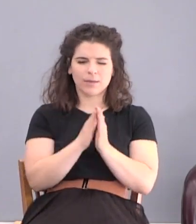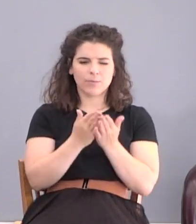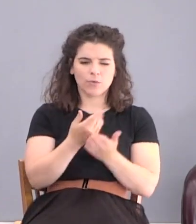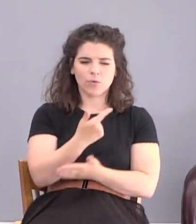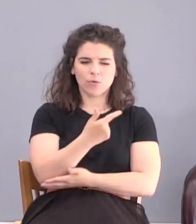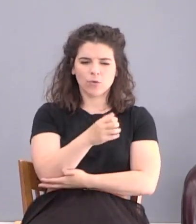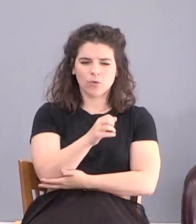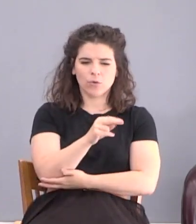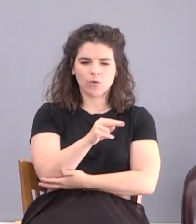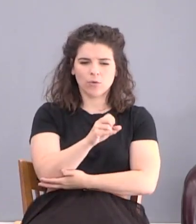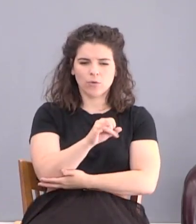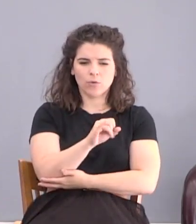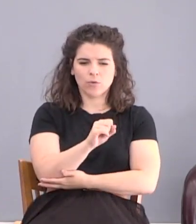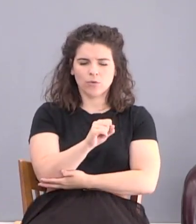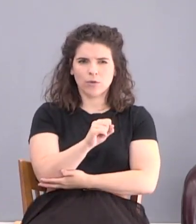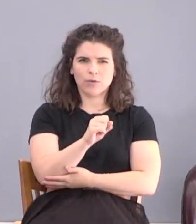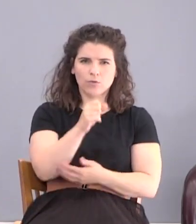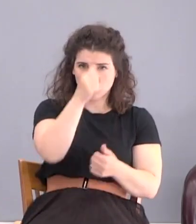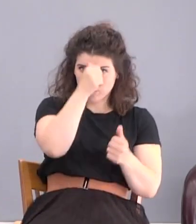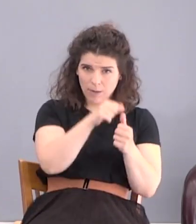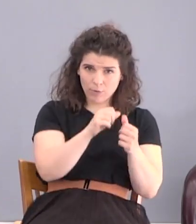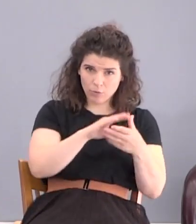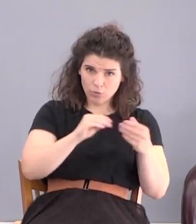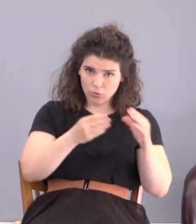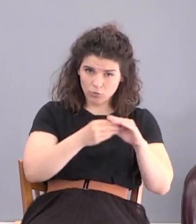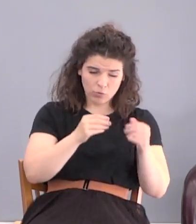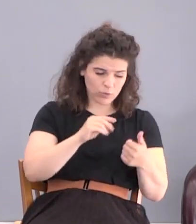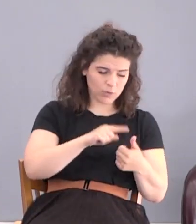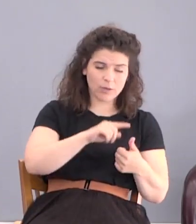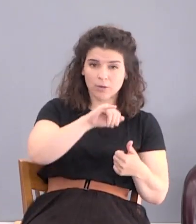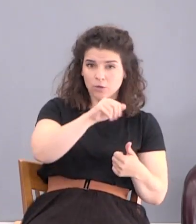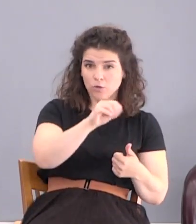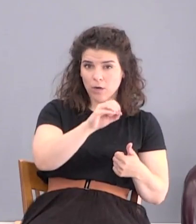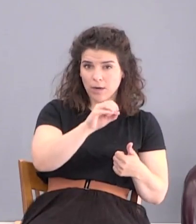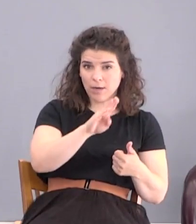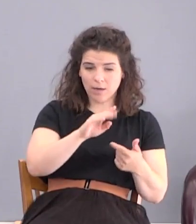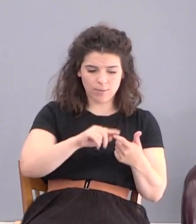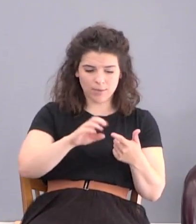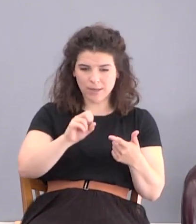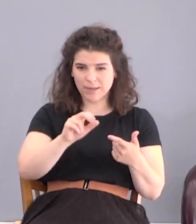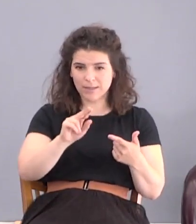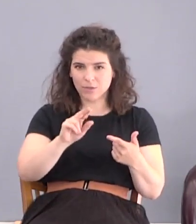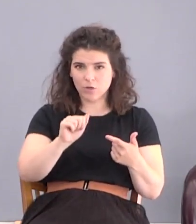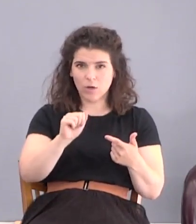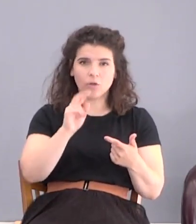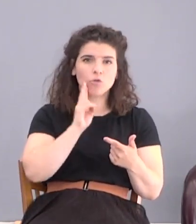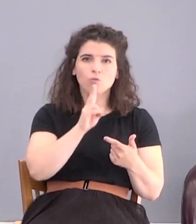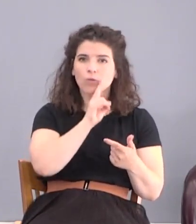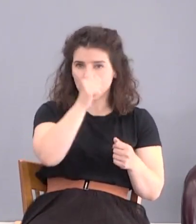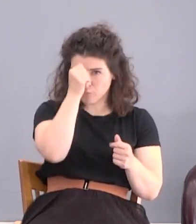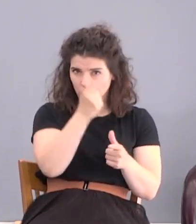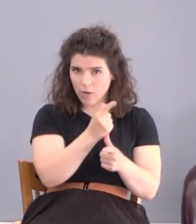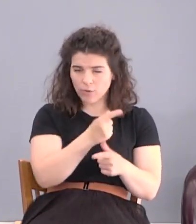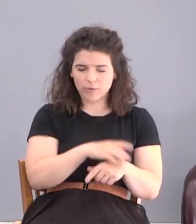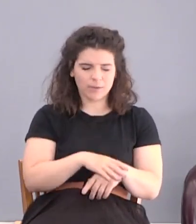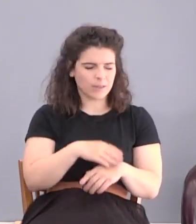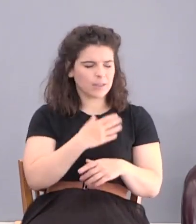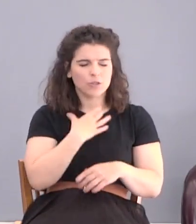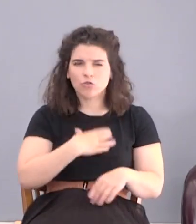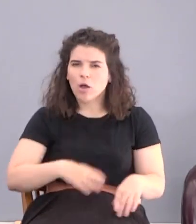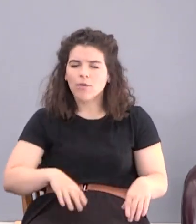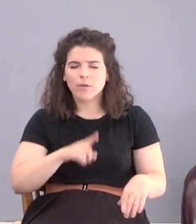Jacob and Esau and the soup and the pottage, he comes in and he's starving and he tells his brother,